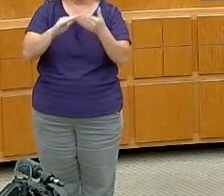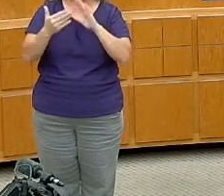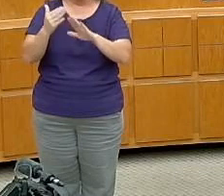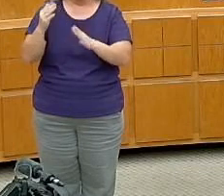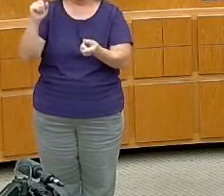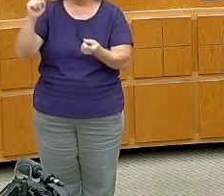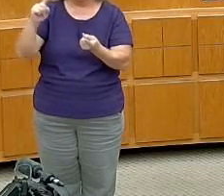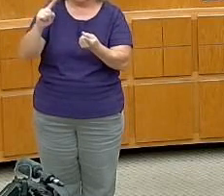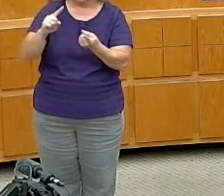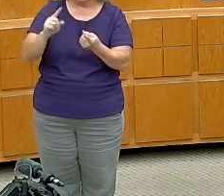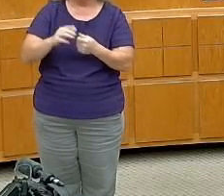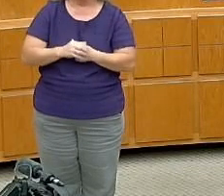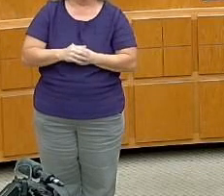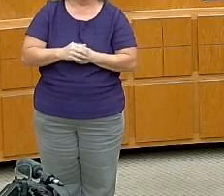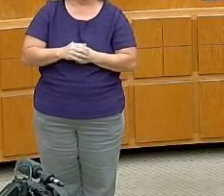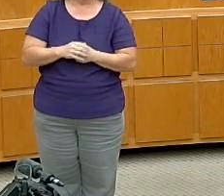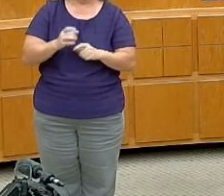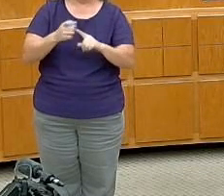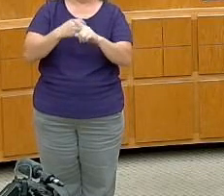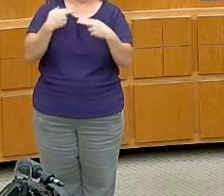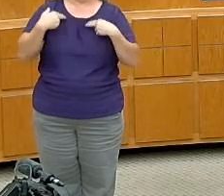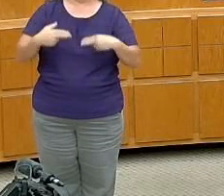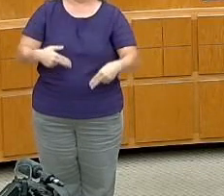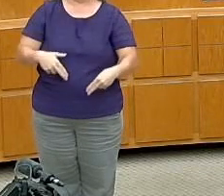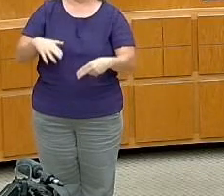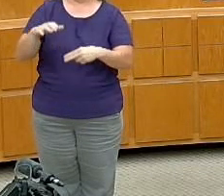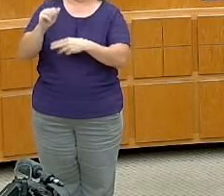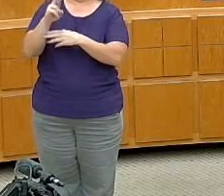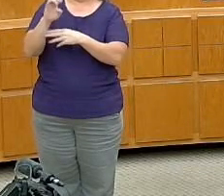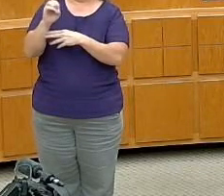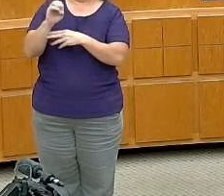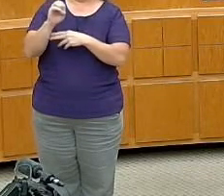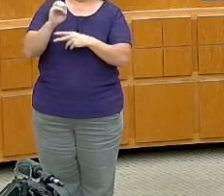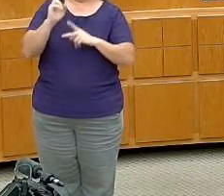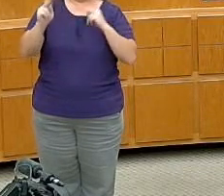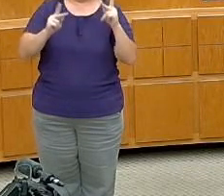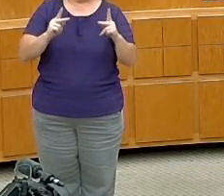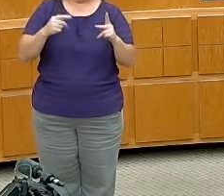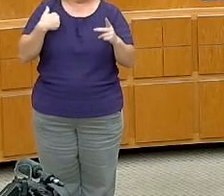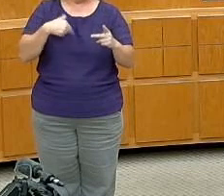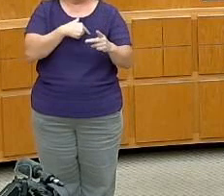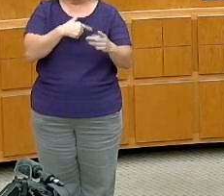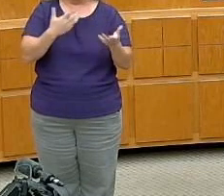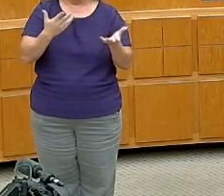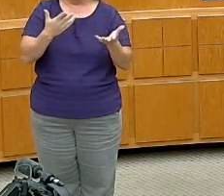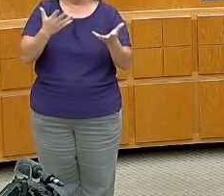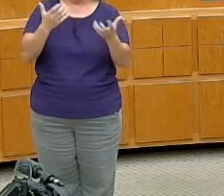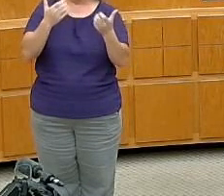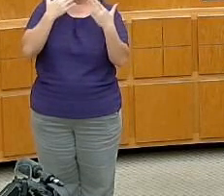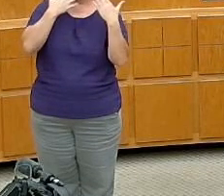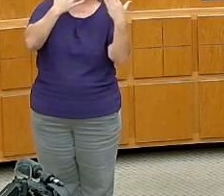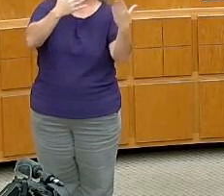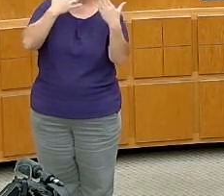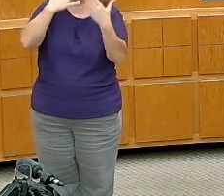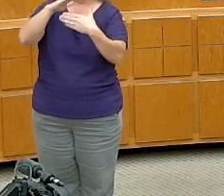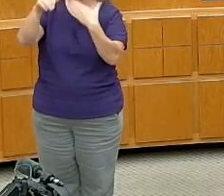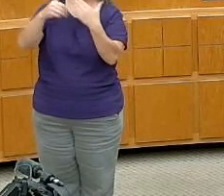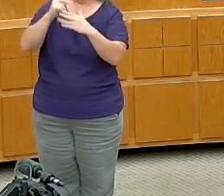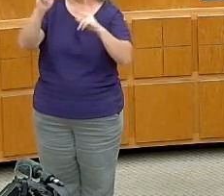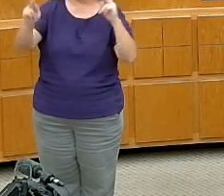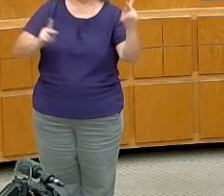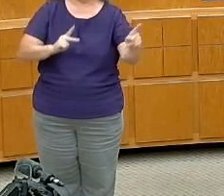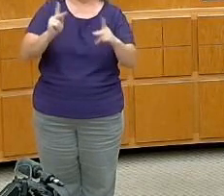And from healthcare professionals, we all thank all the citizens of Nueces County for doing an excellent job